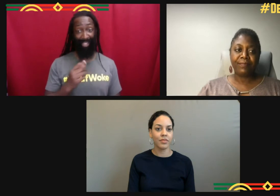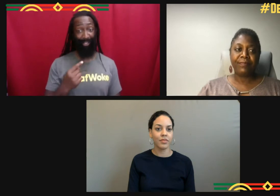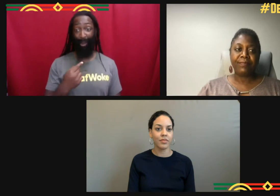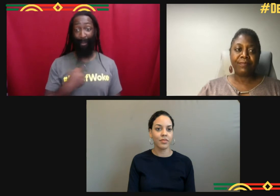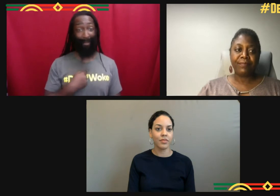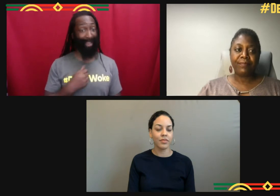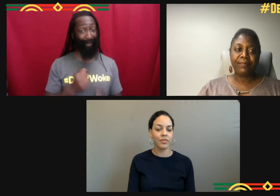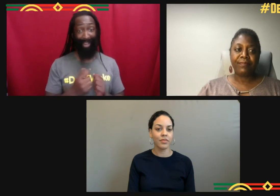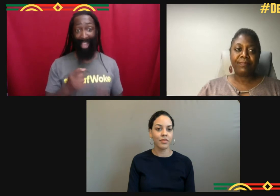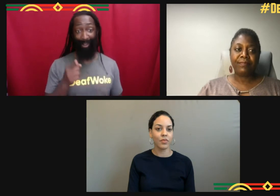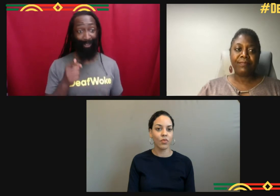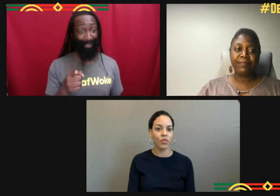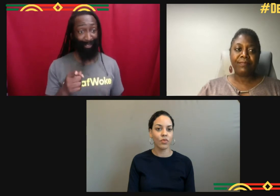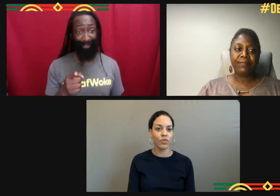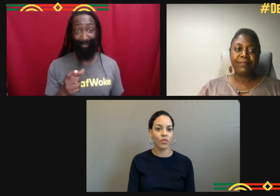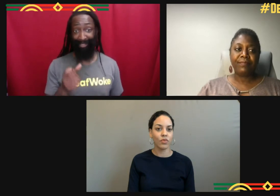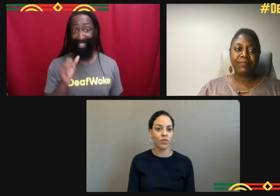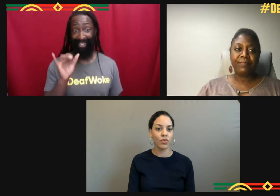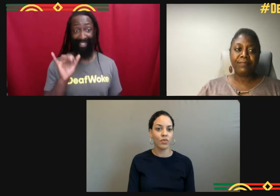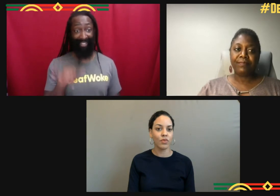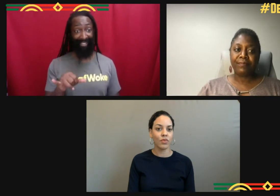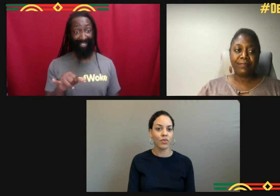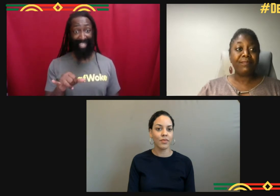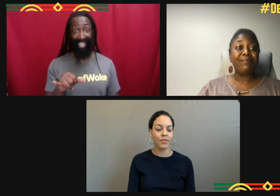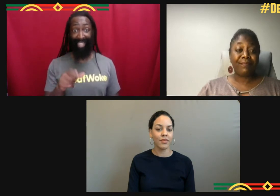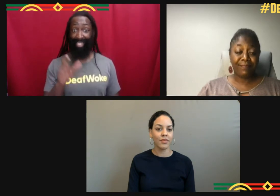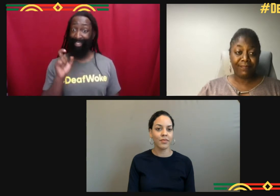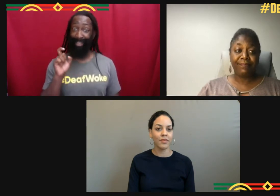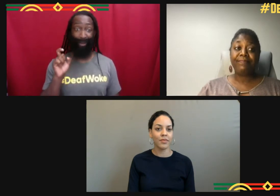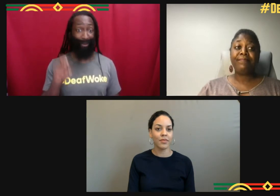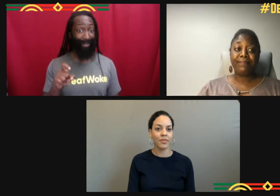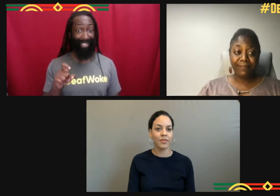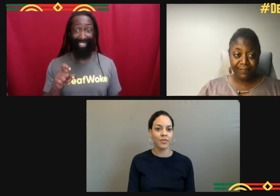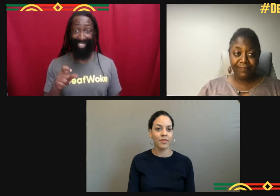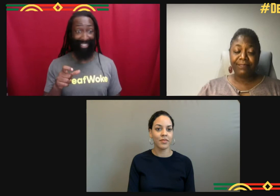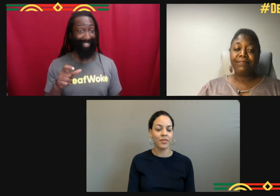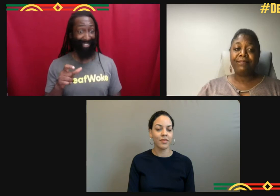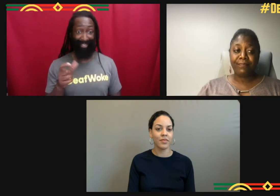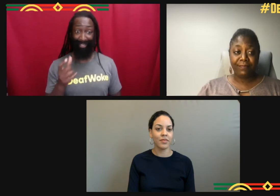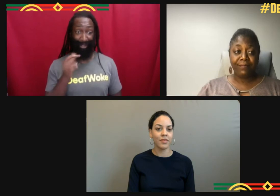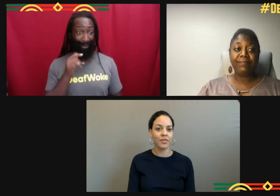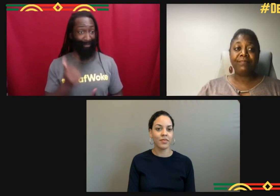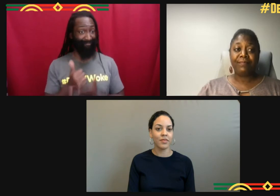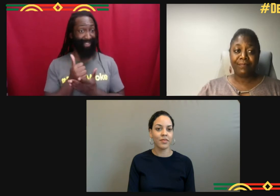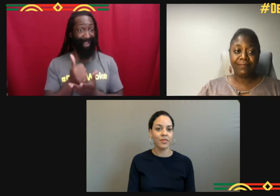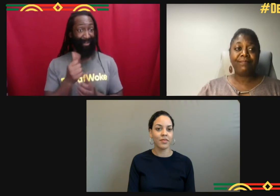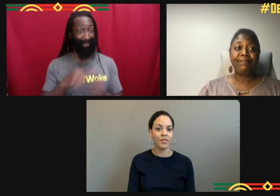And it's like you said in the beginning, there's no you without me and there's no me without you.